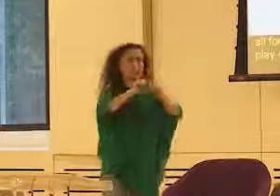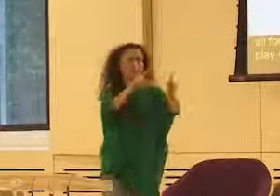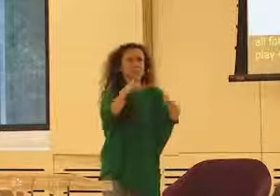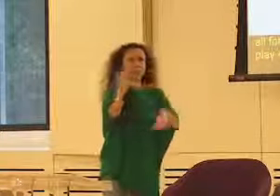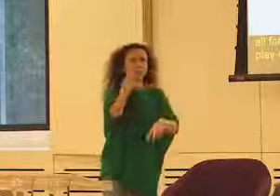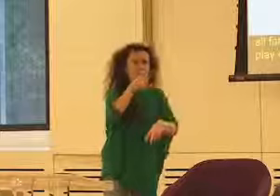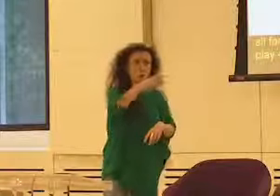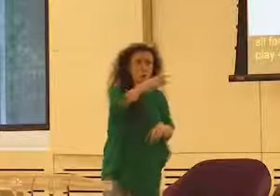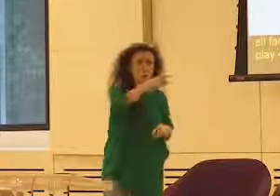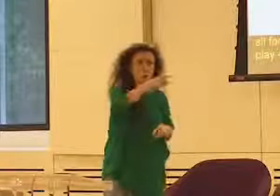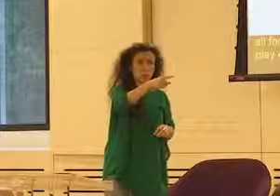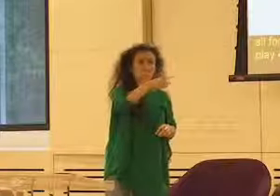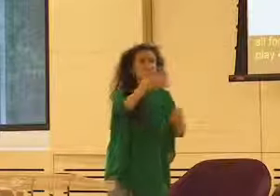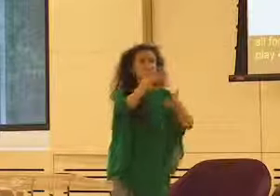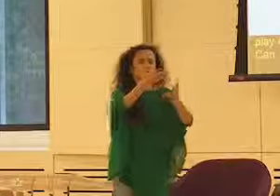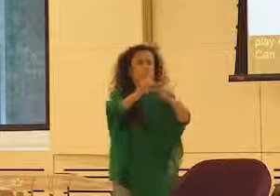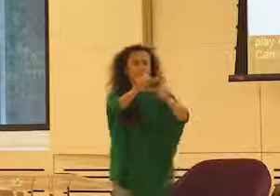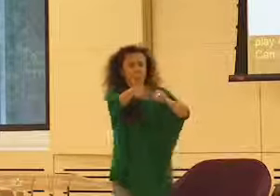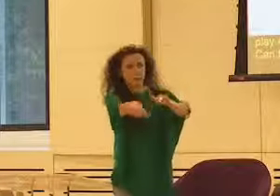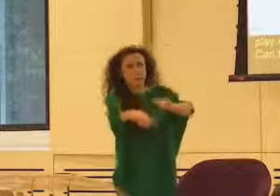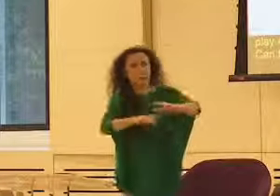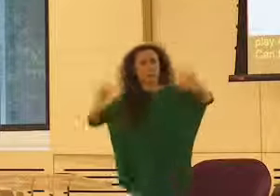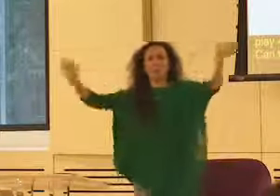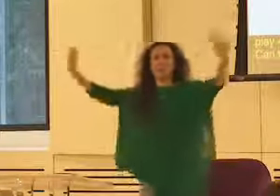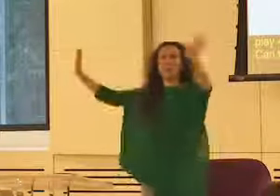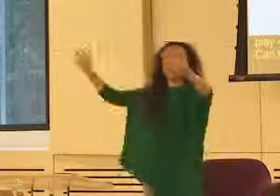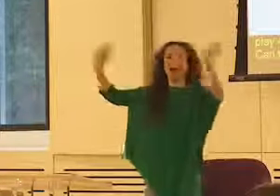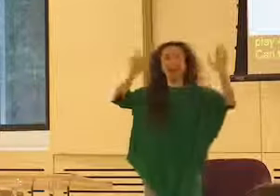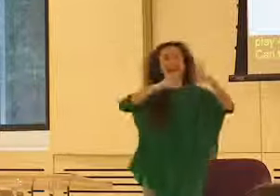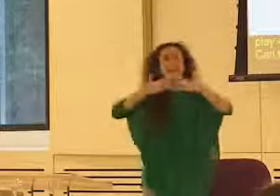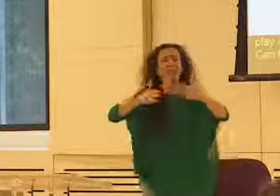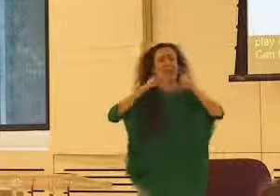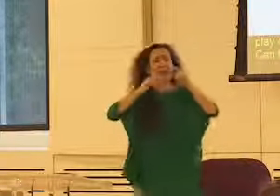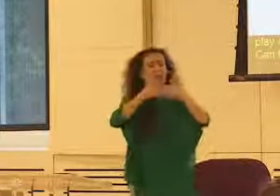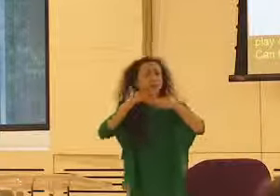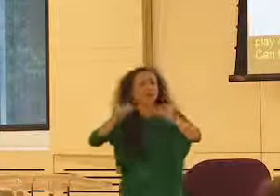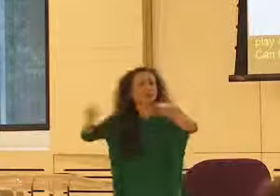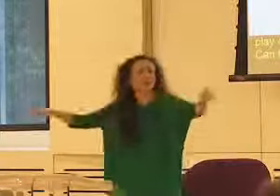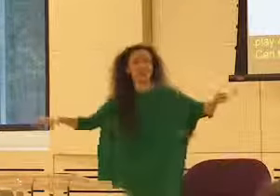can the presentations be posted? We can talk about this afterwards.